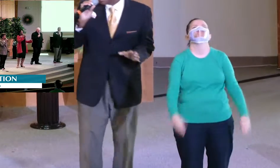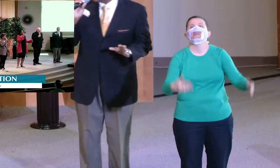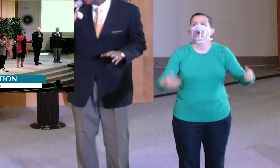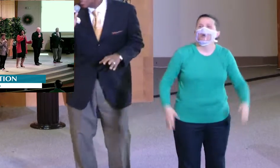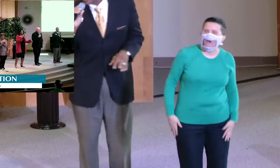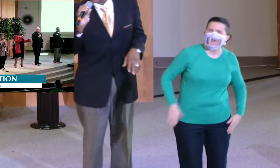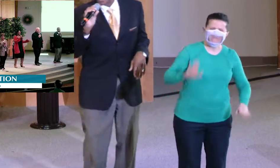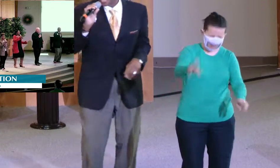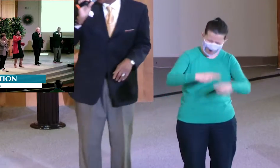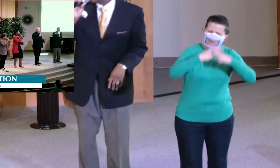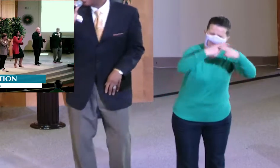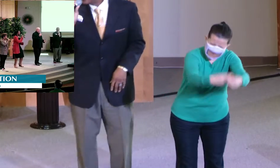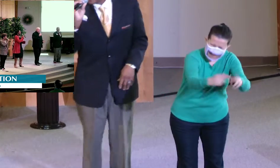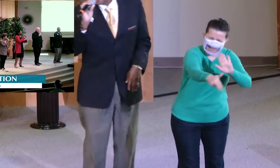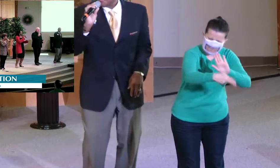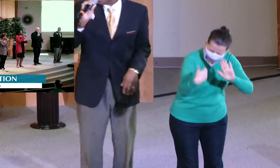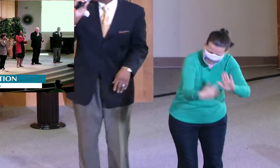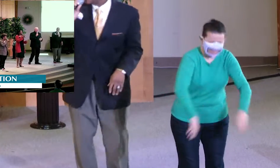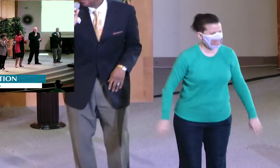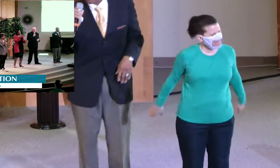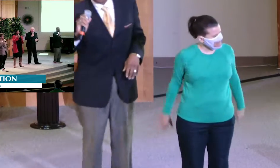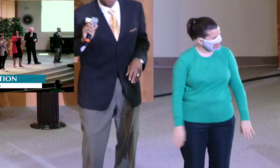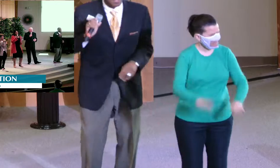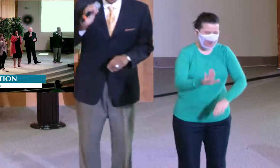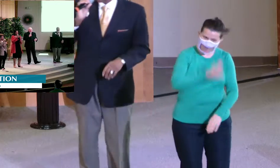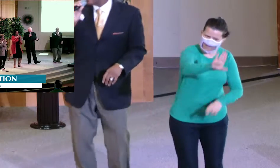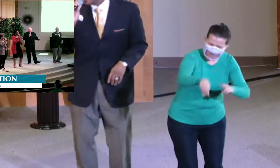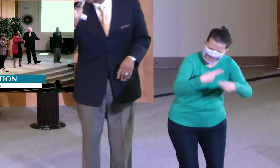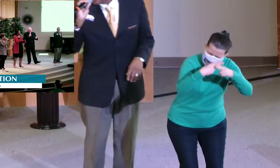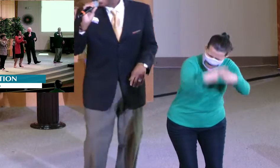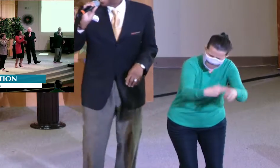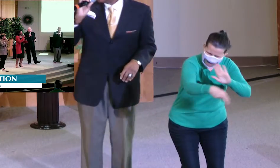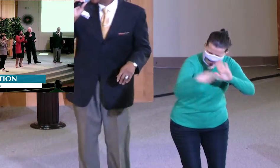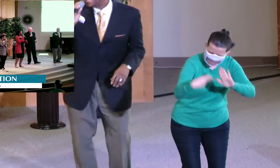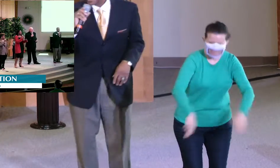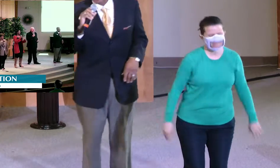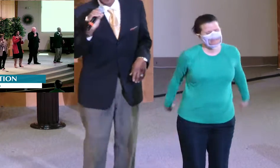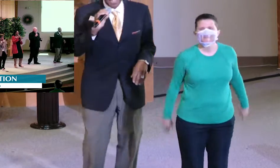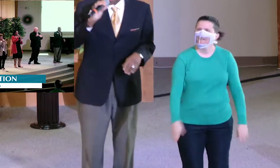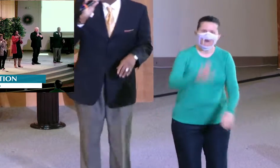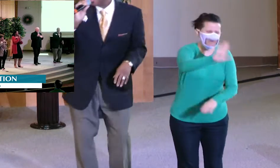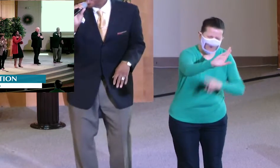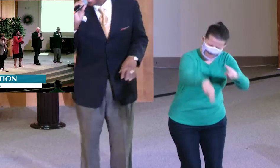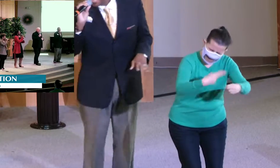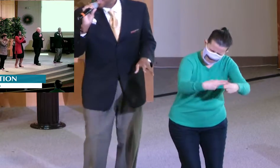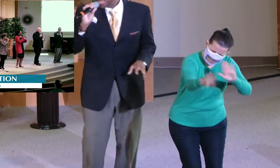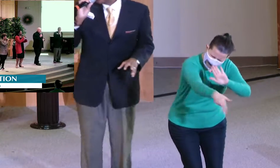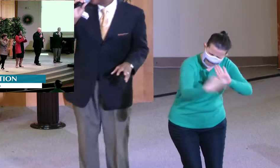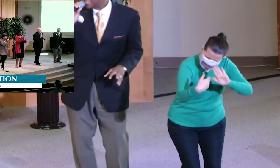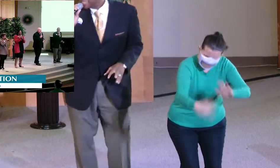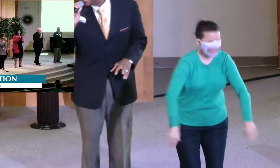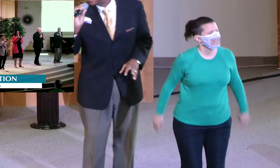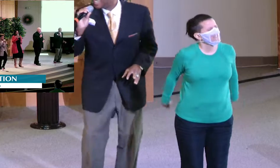name on With it. your name on it. With your name on it. With your name on it. With your name on With your it. name on it. With your name